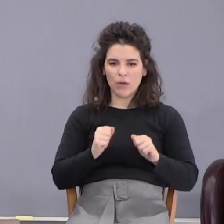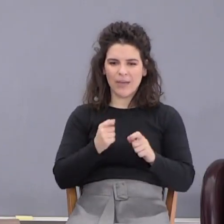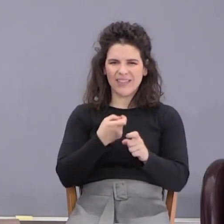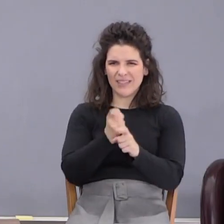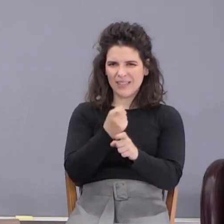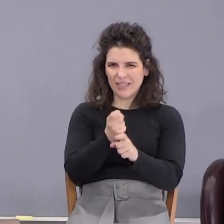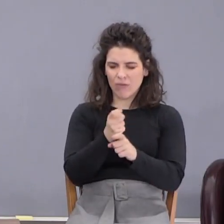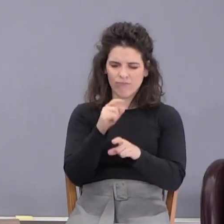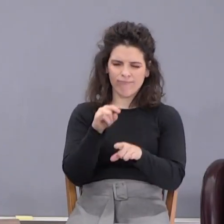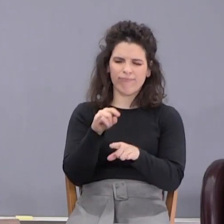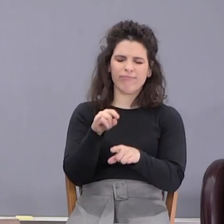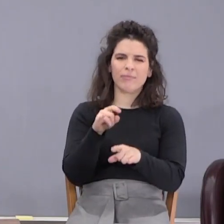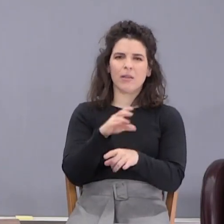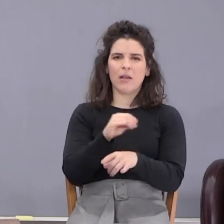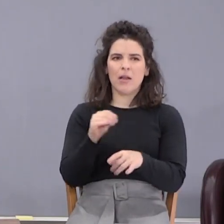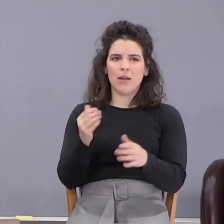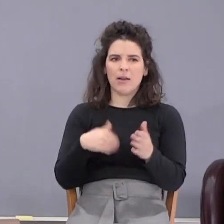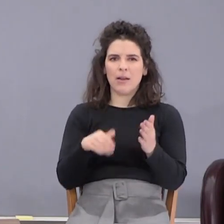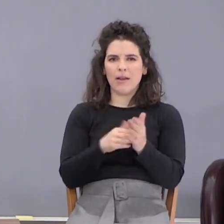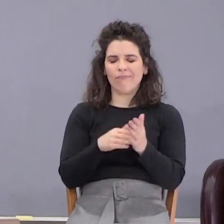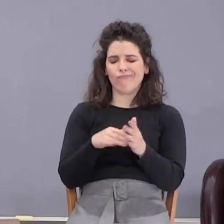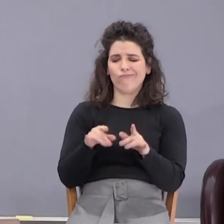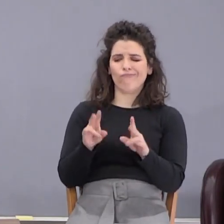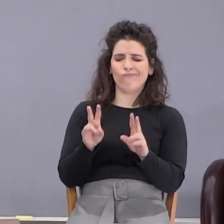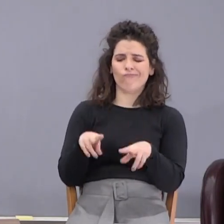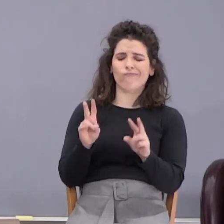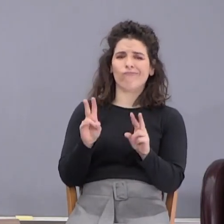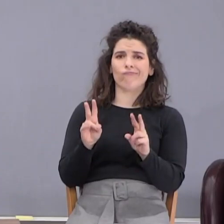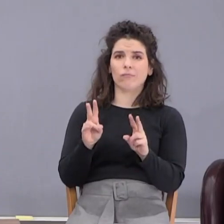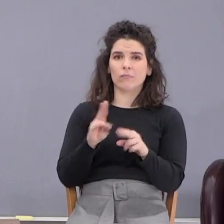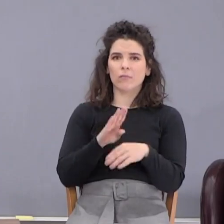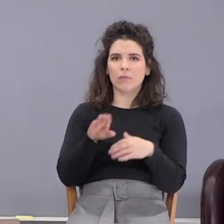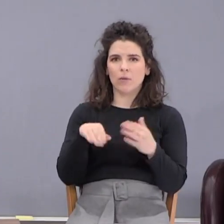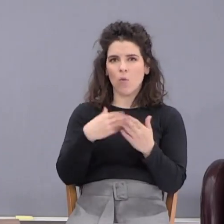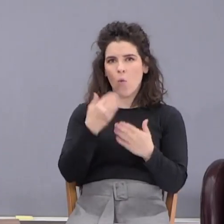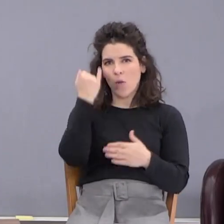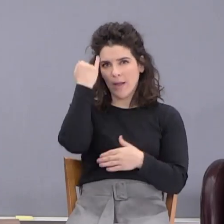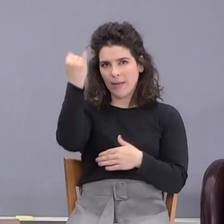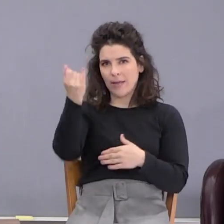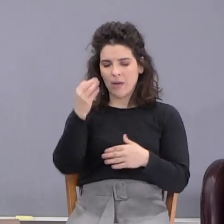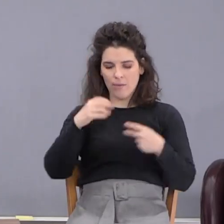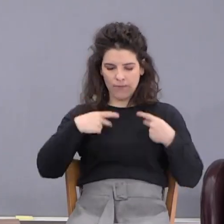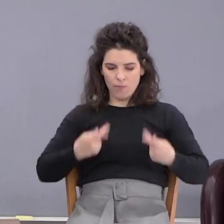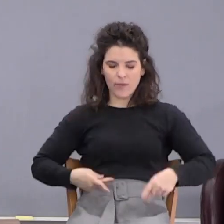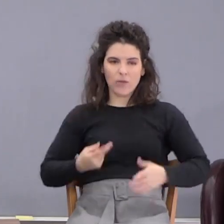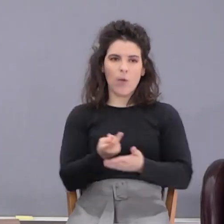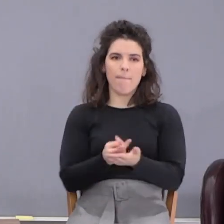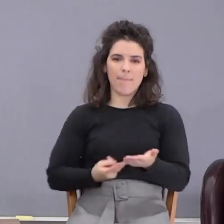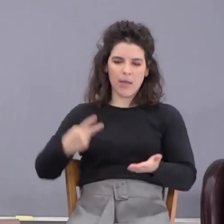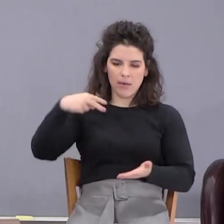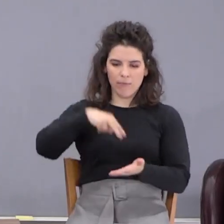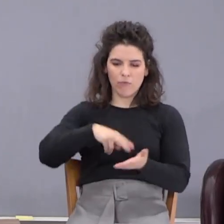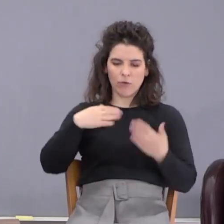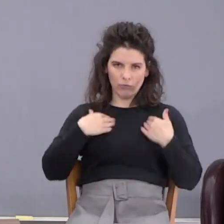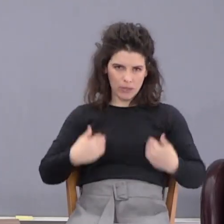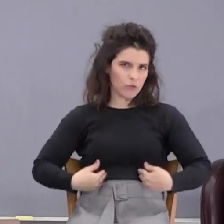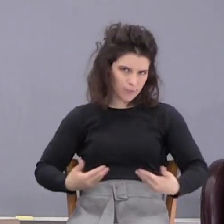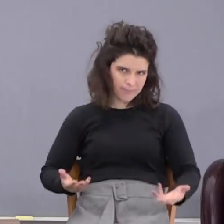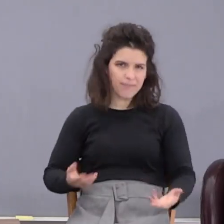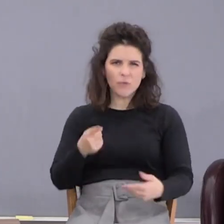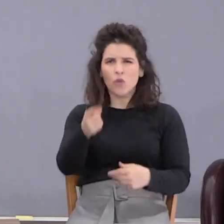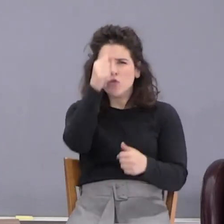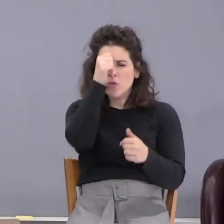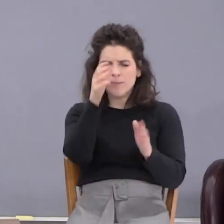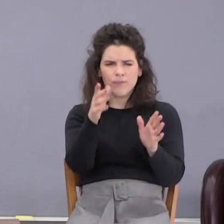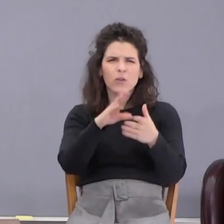ridicule, mock, and again, scoff the whole idea of physical bodily resurrection. Do you